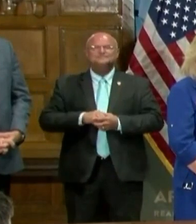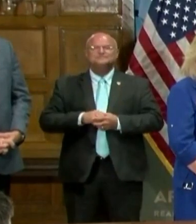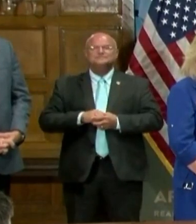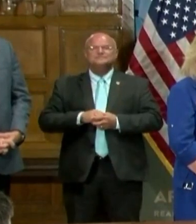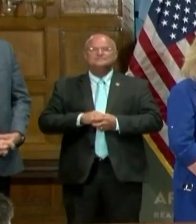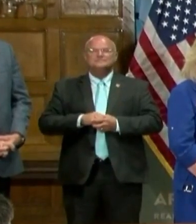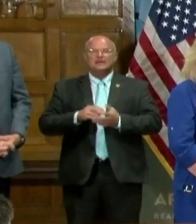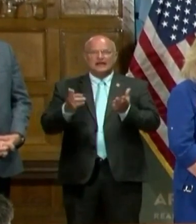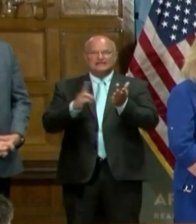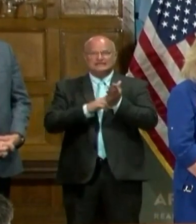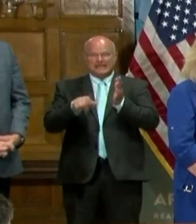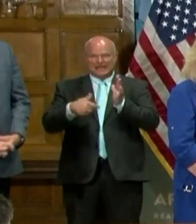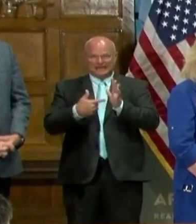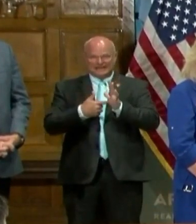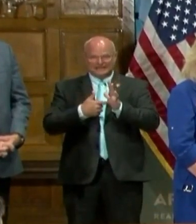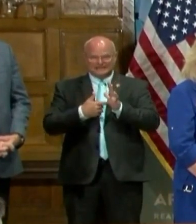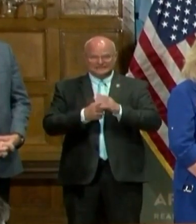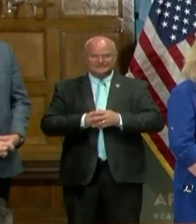I'll sign this